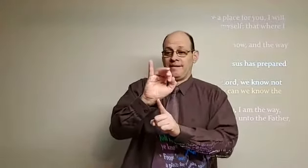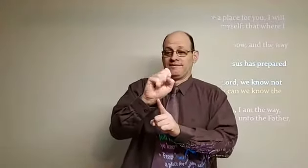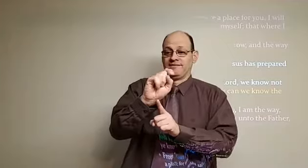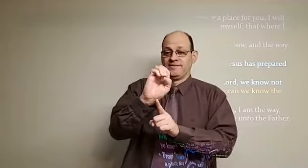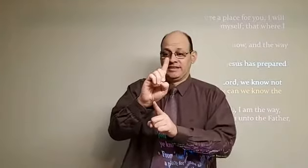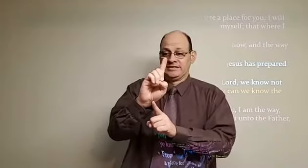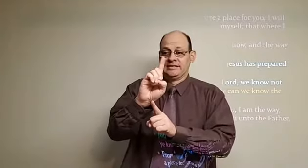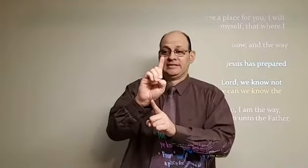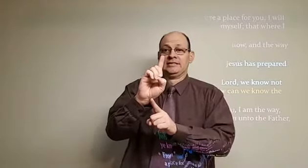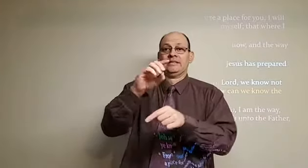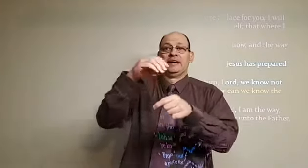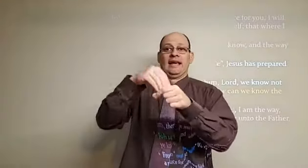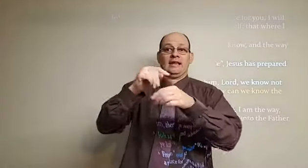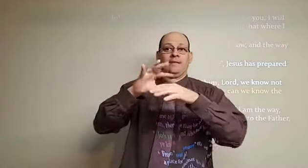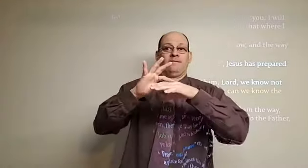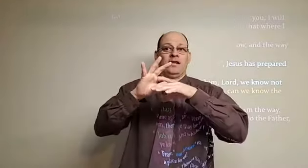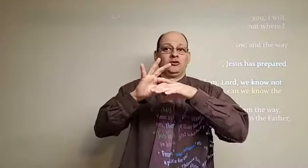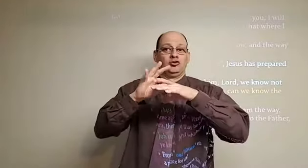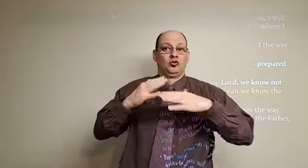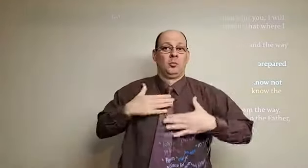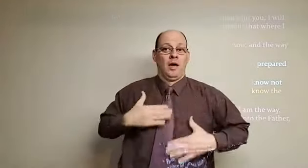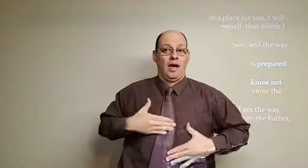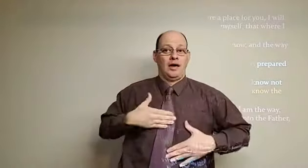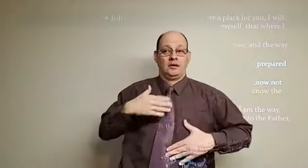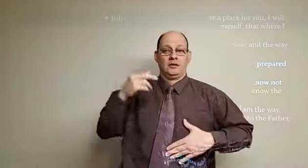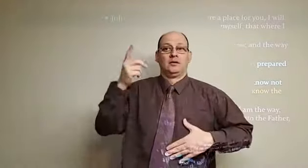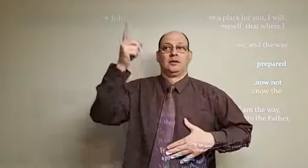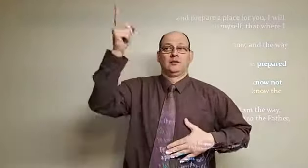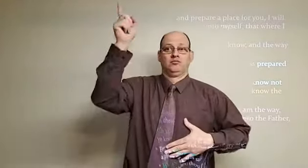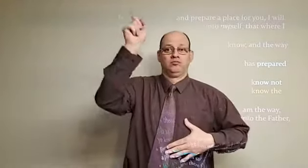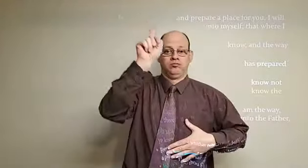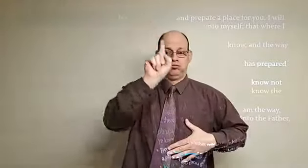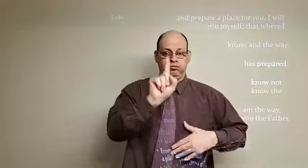God was manifest in the flesh to reiterate you know he came in body